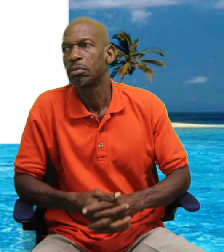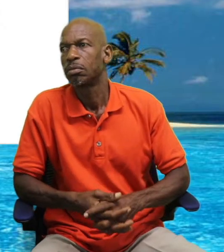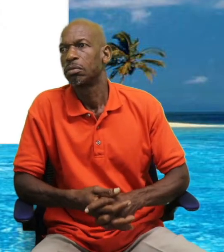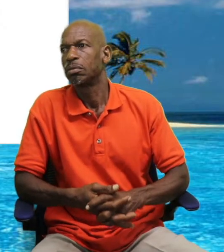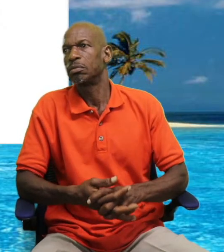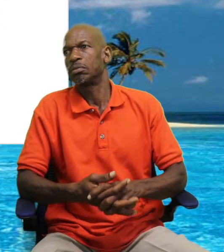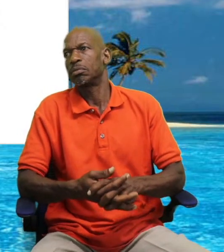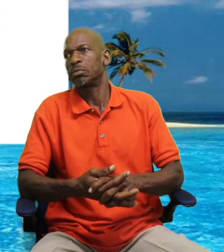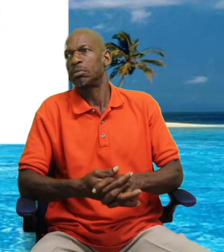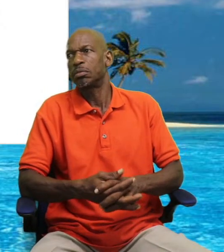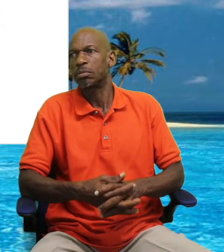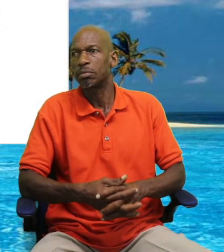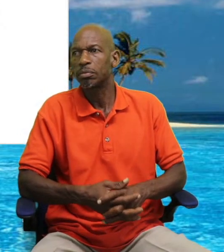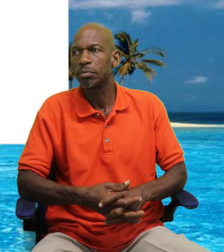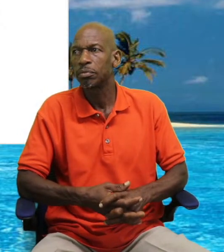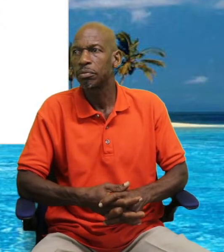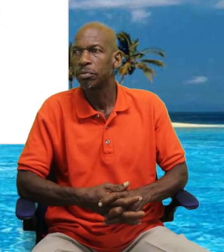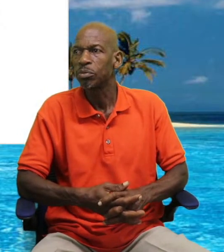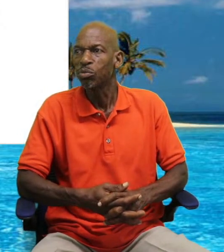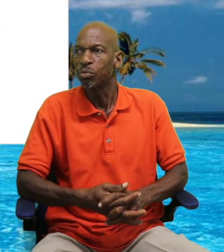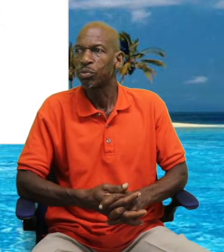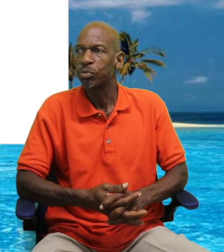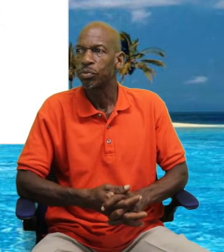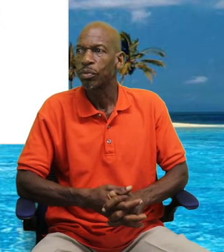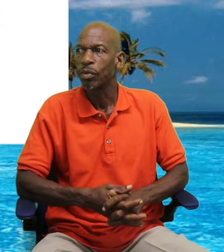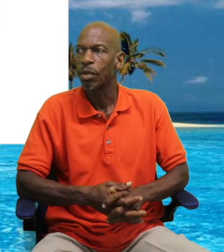So this is just a revision.